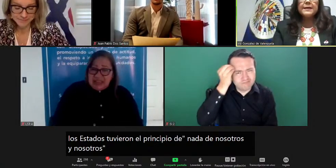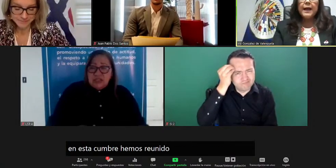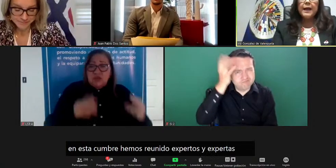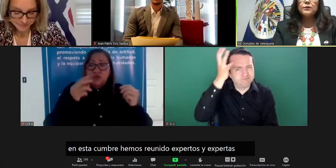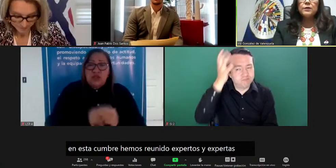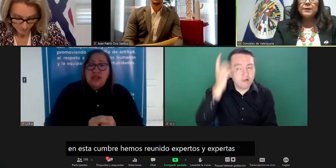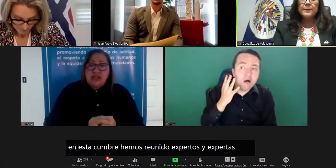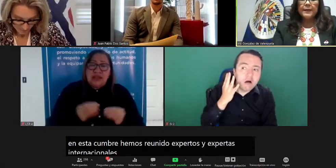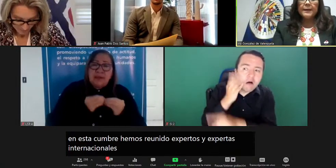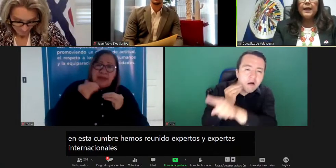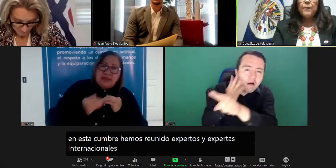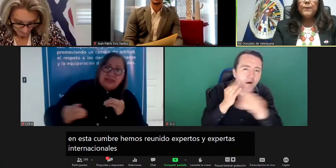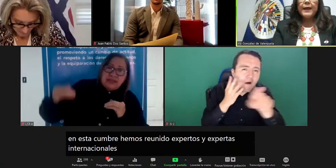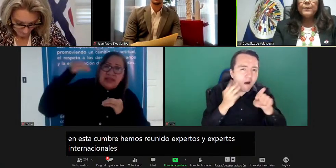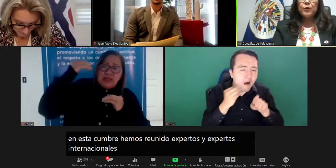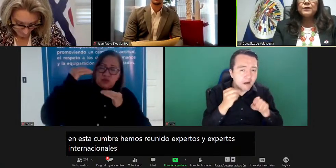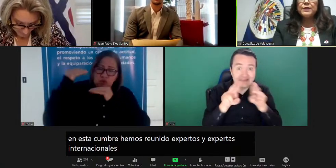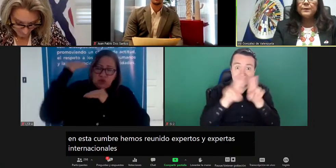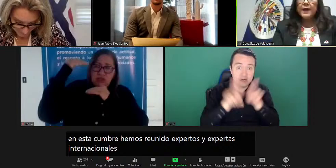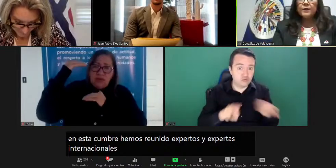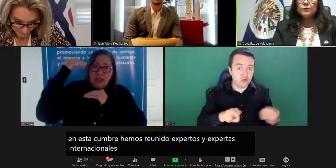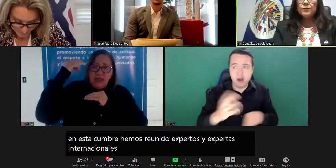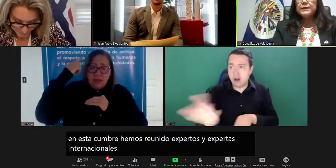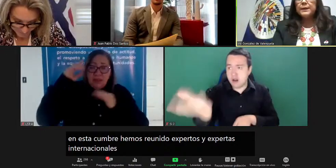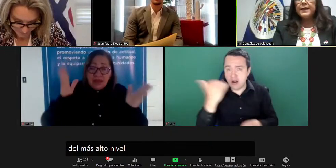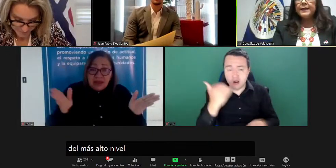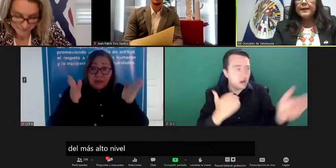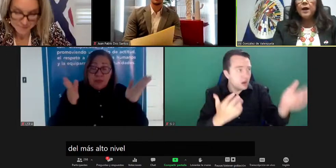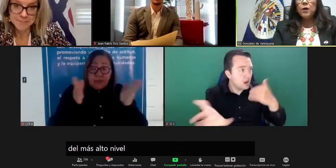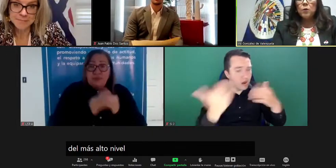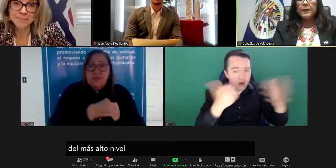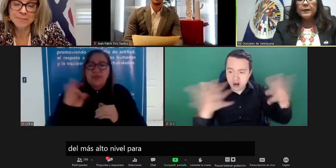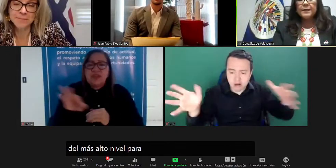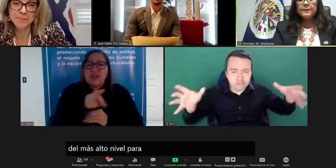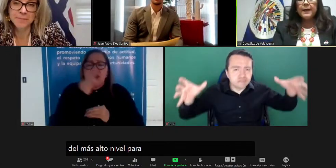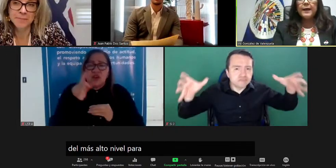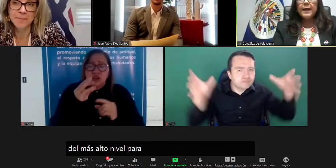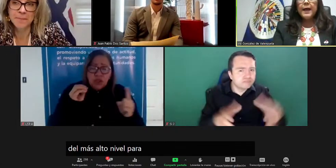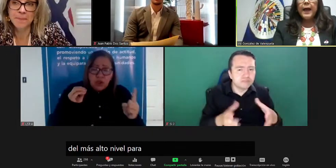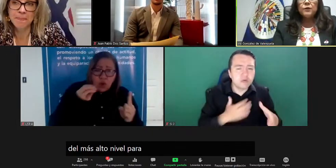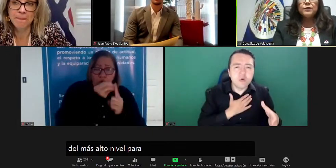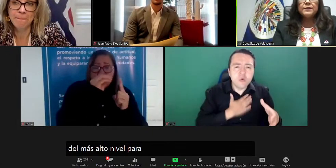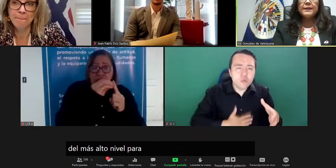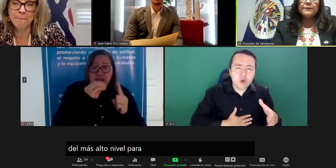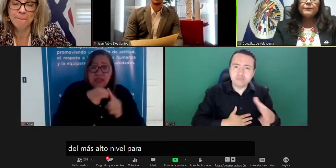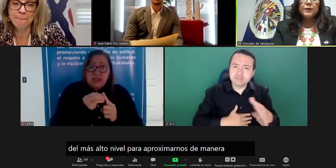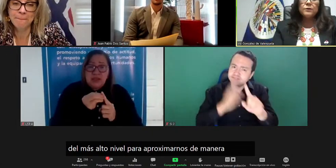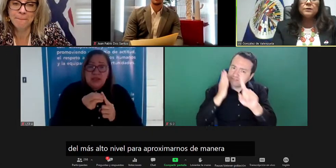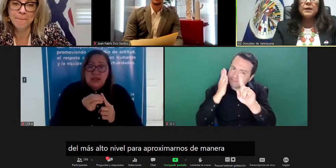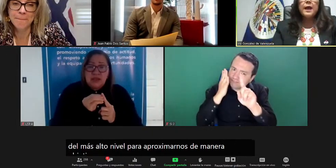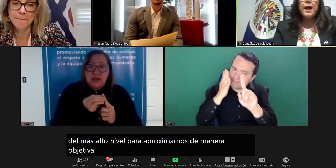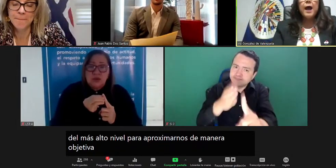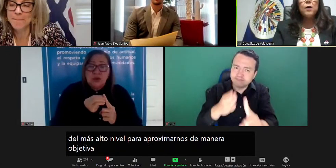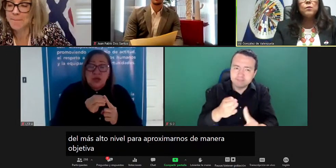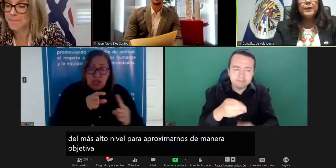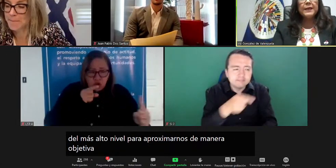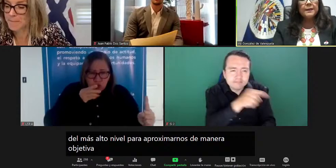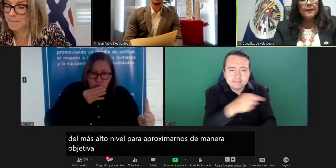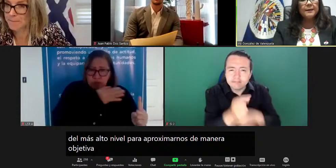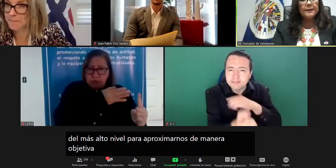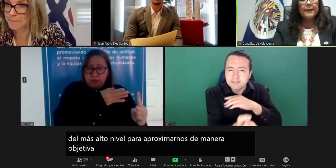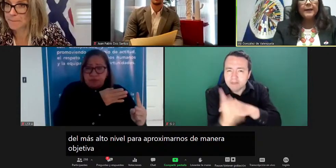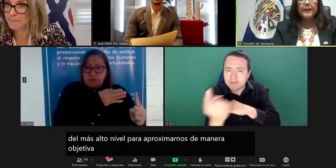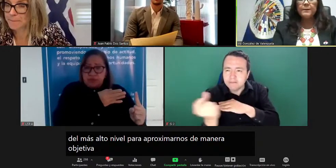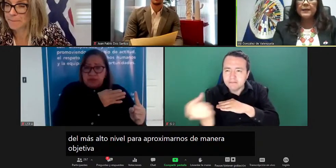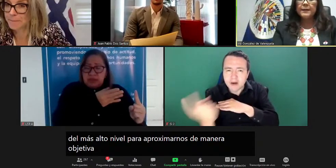international experts of the highest level to face